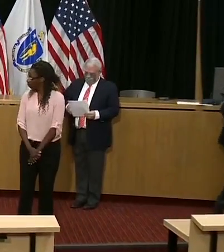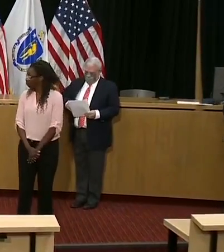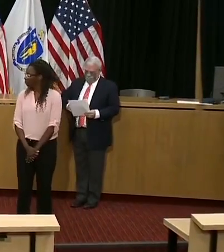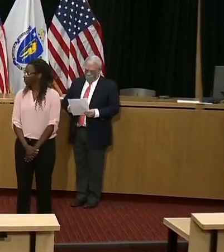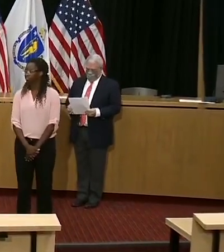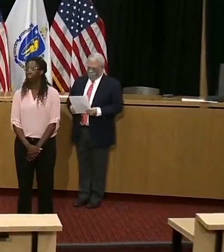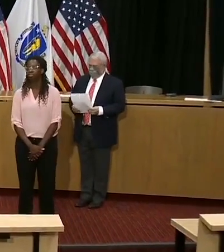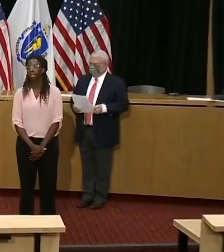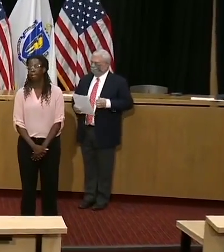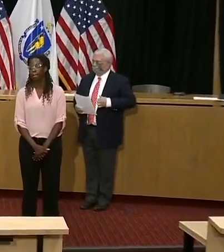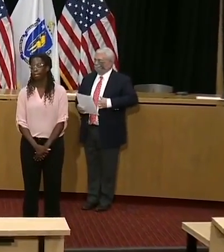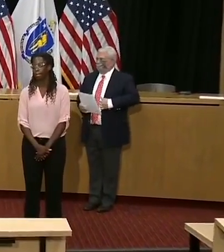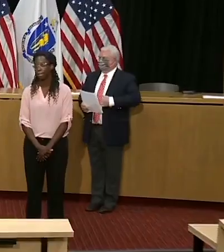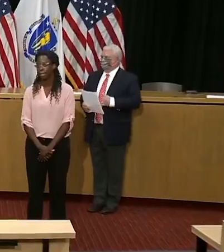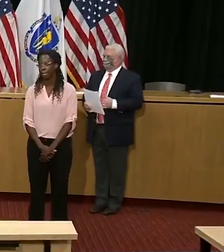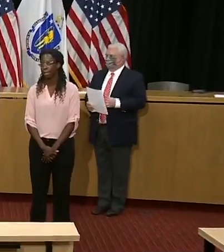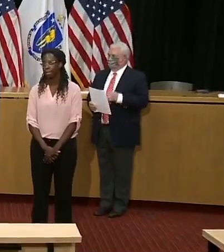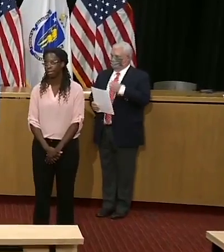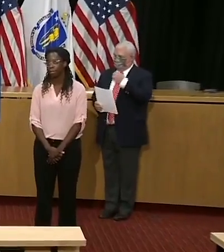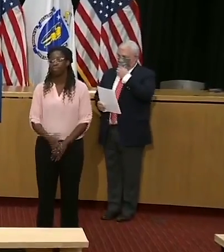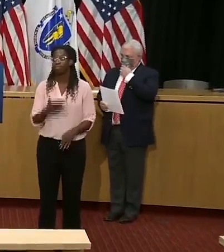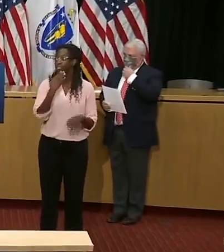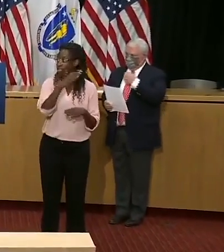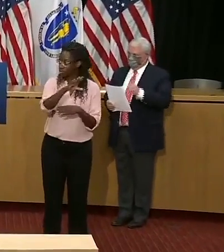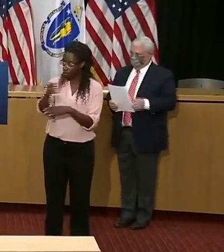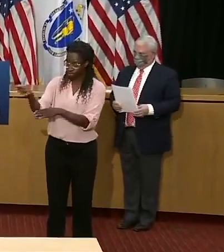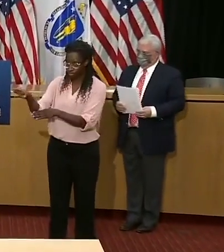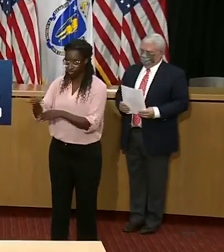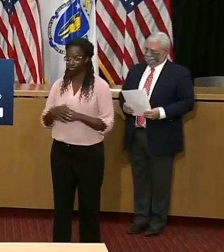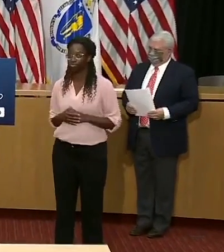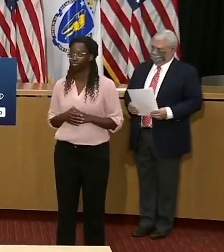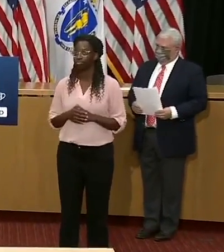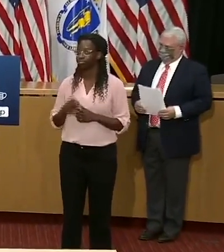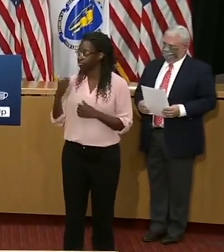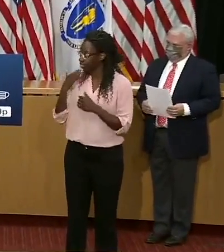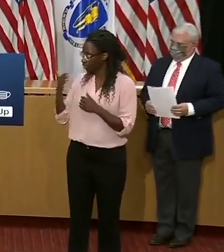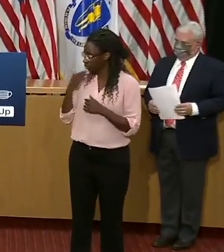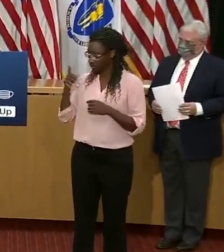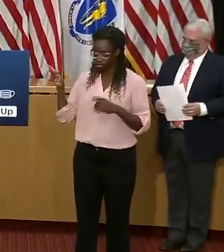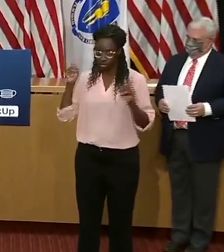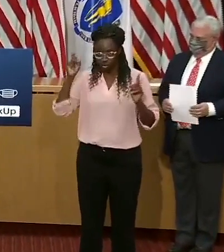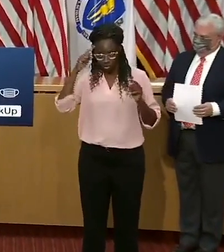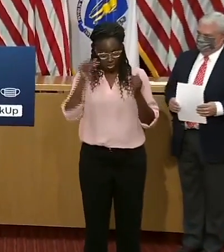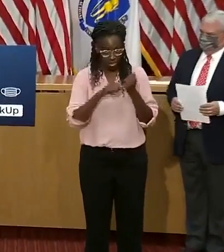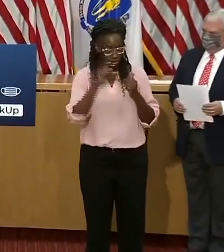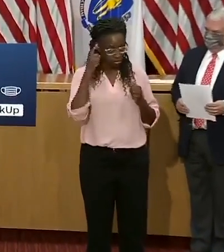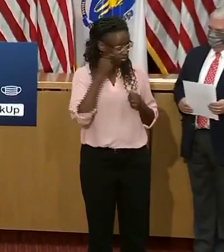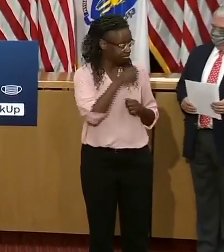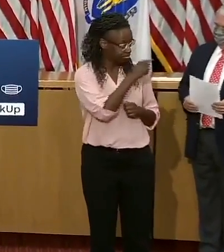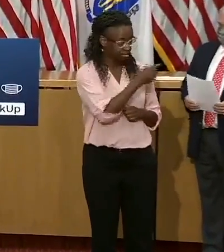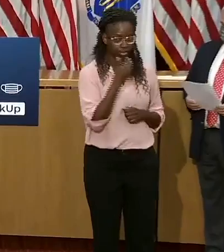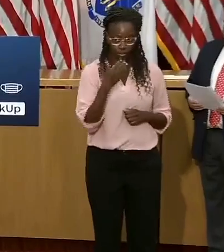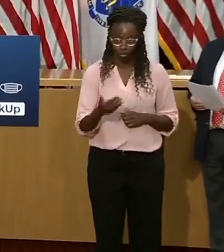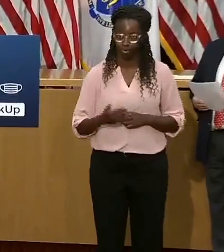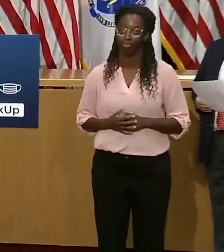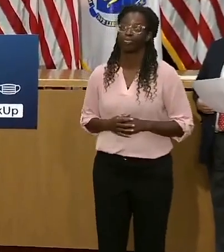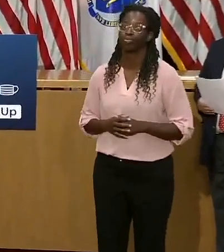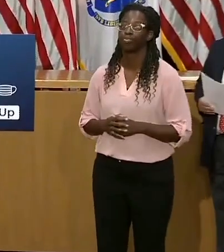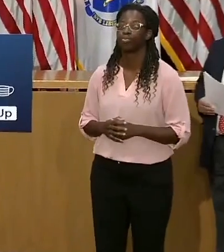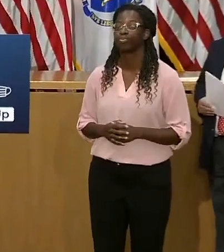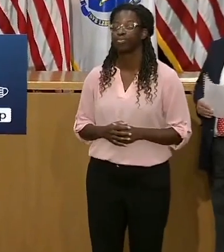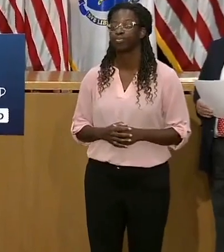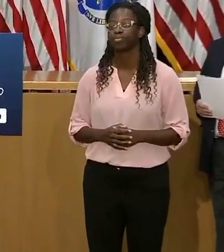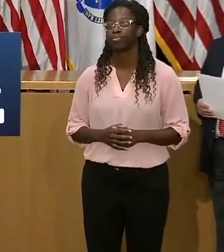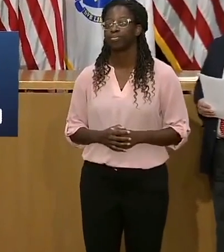Good afternoon, everyone. Thank you, Governor, Lieutenant Governor, Secretaries, Joe. Prior to 2020, Massachusetts